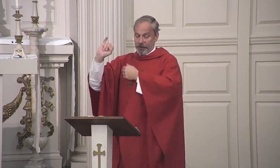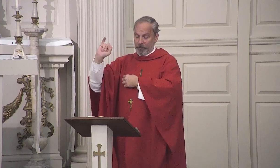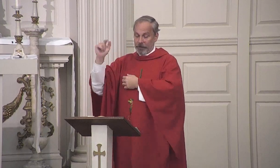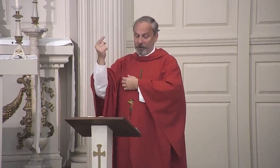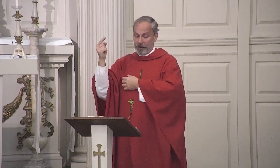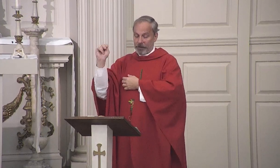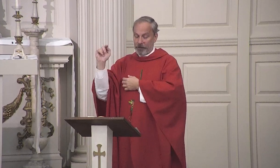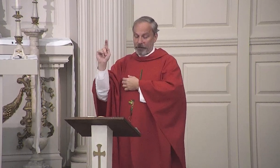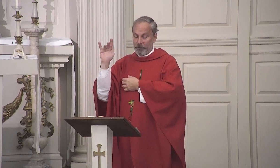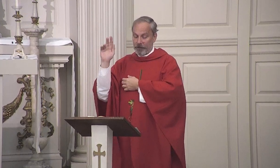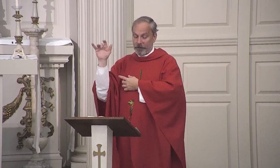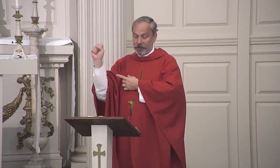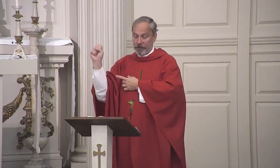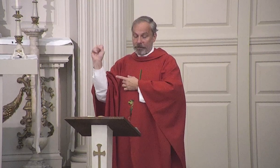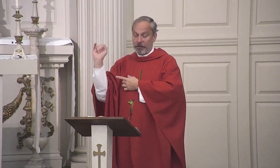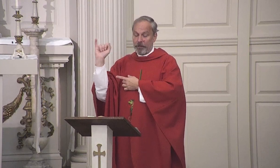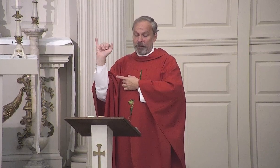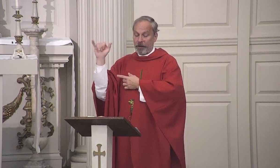Saint Ignatius,